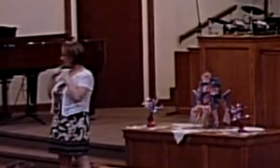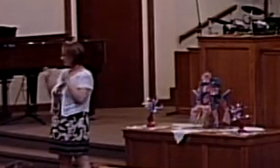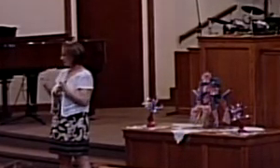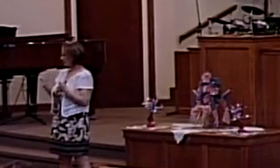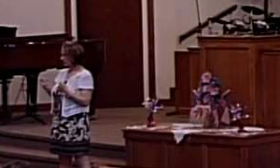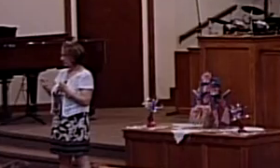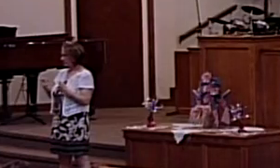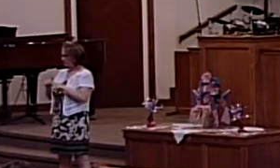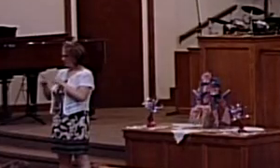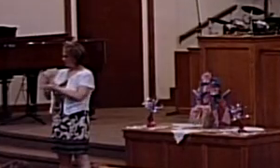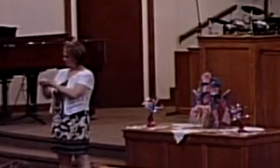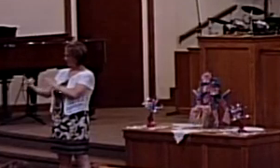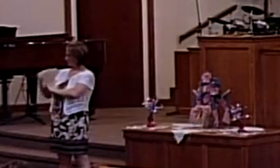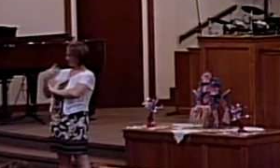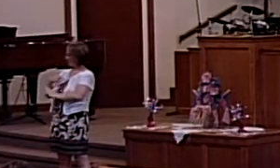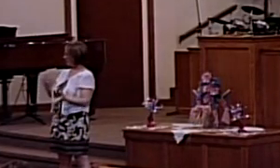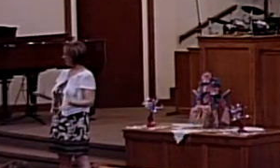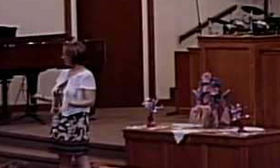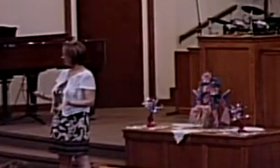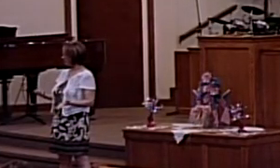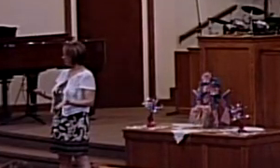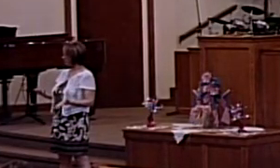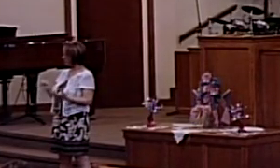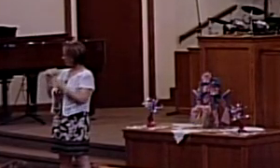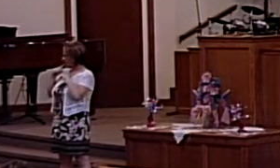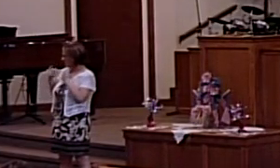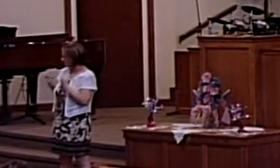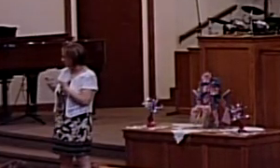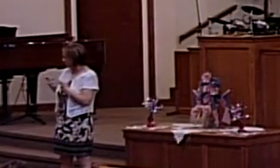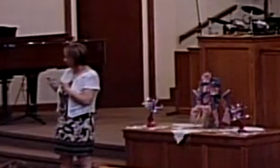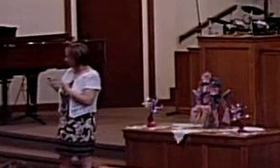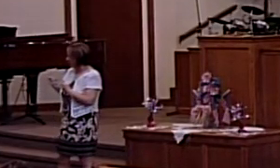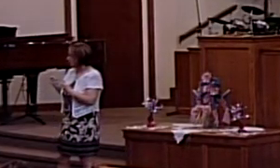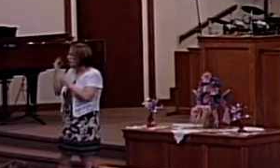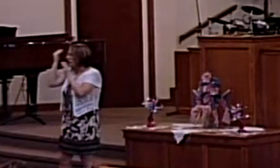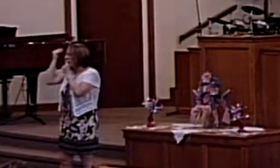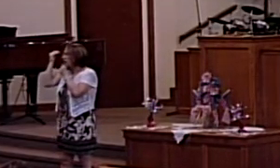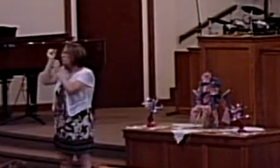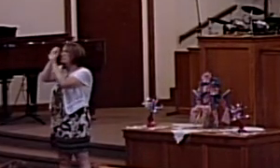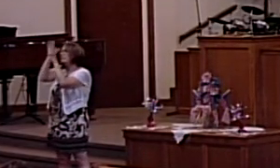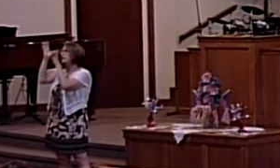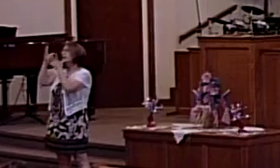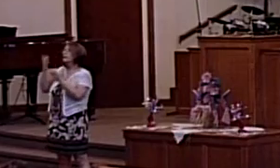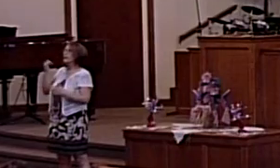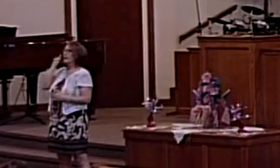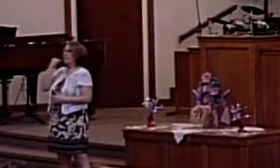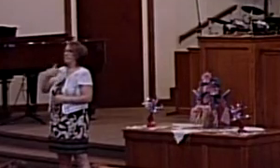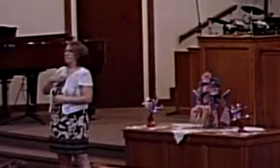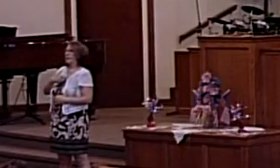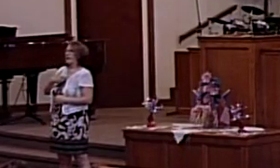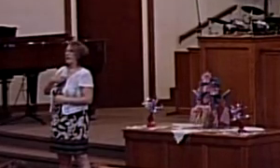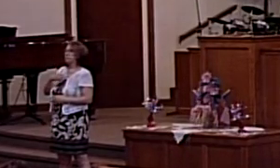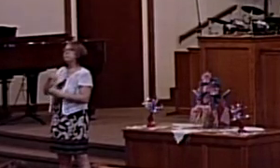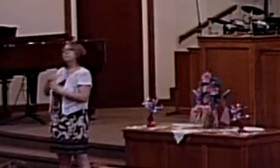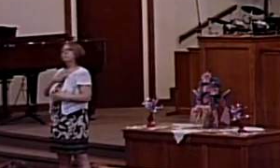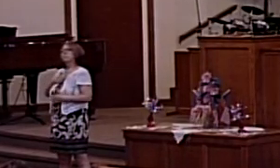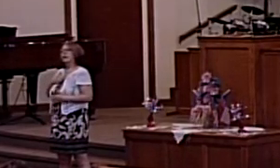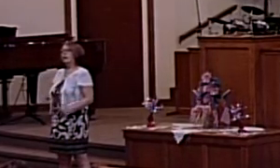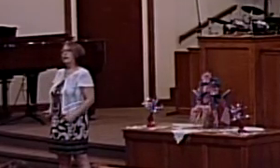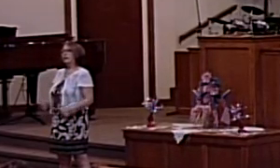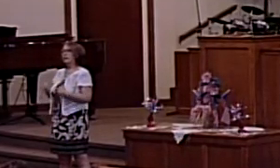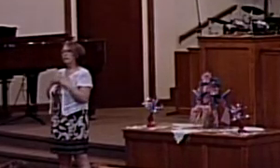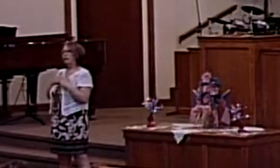really affect me? You know, is it really the sin, you know? And let's think about it this way, you know. If I just, in my life, if the